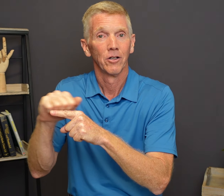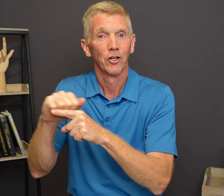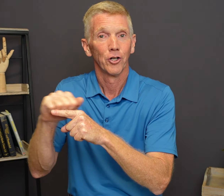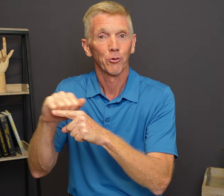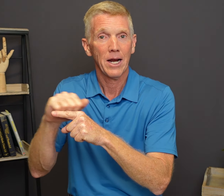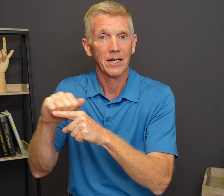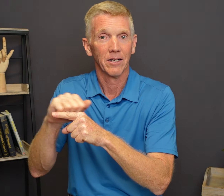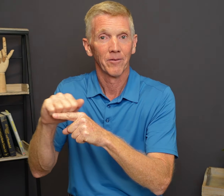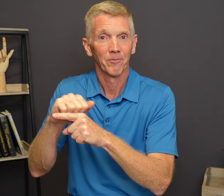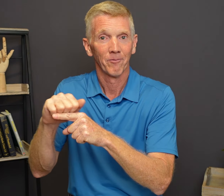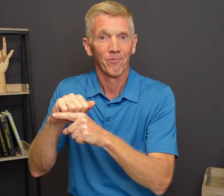Training.